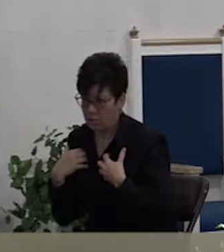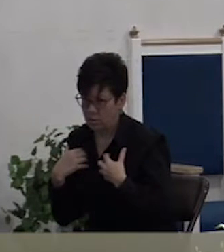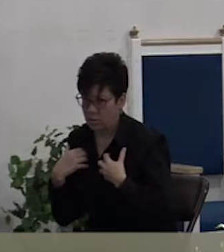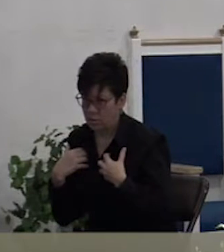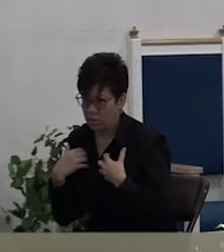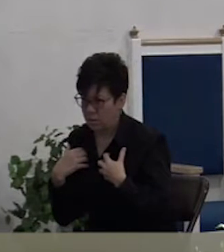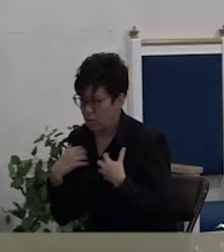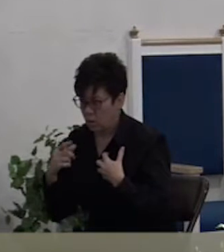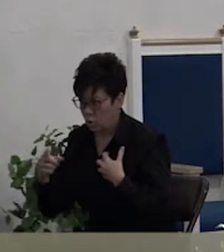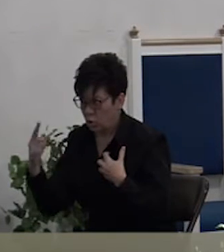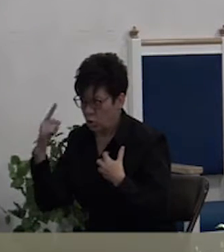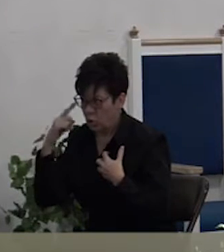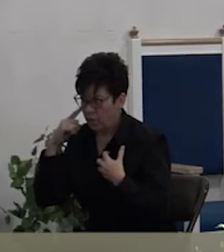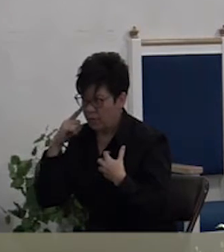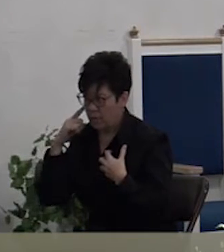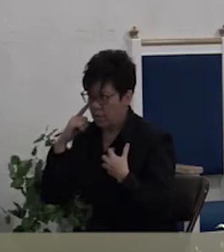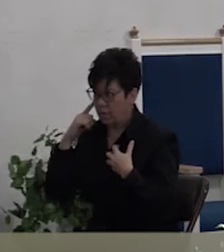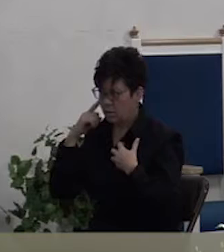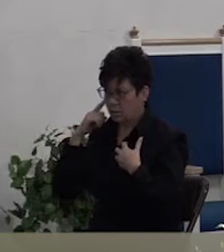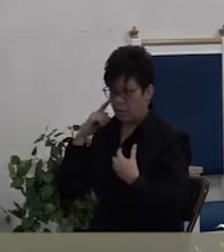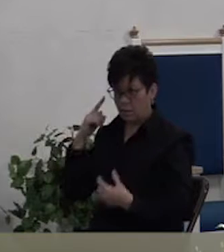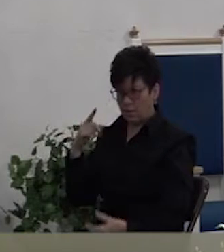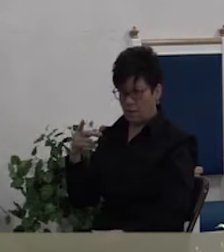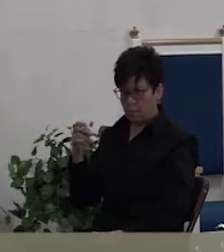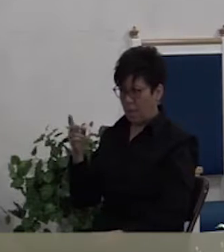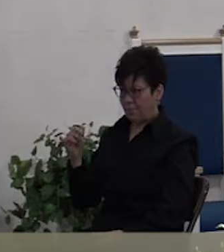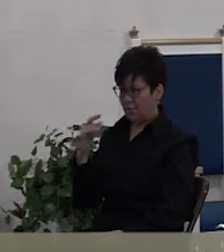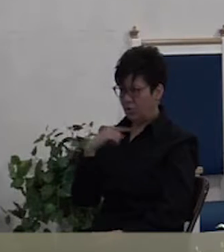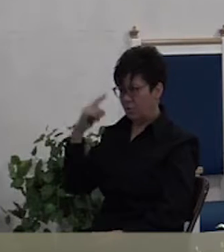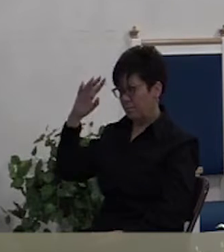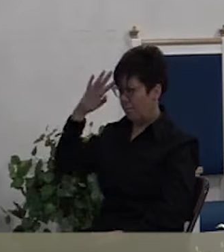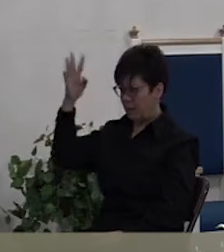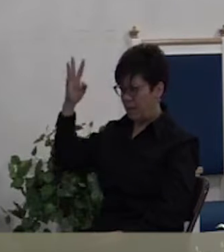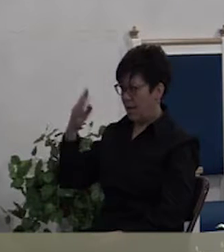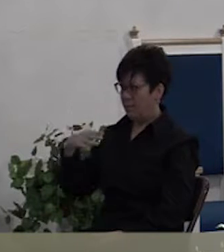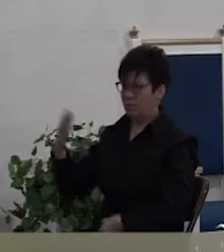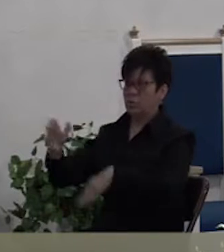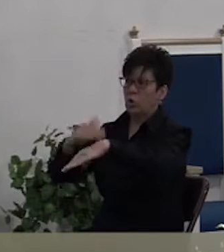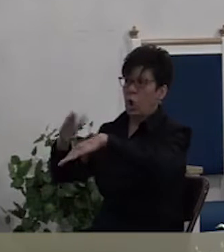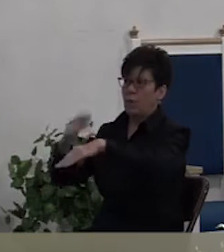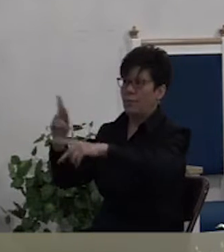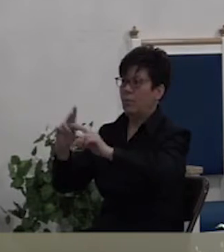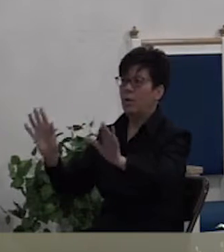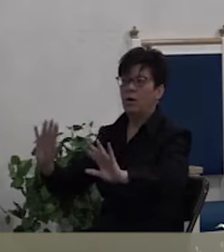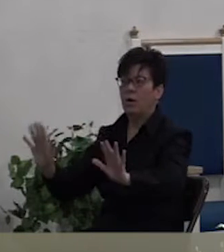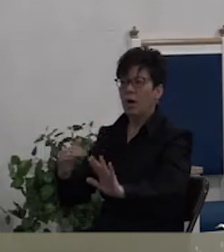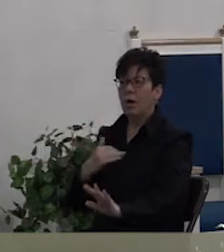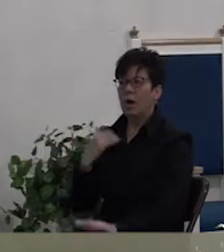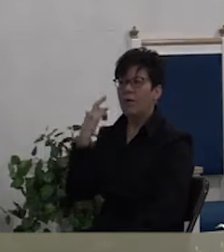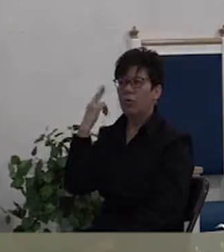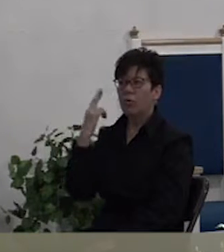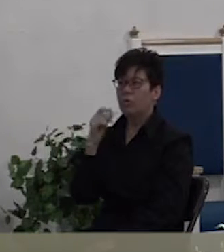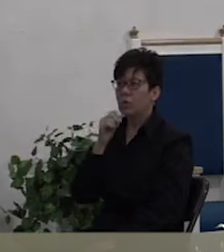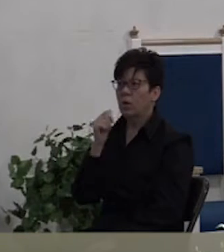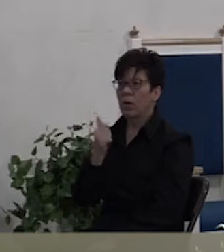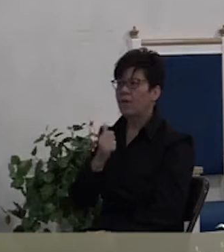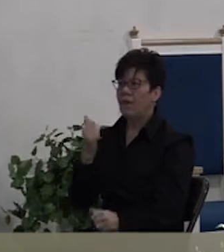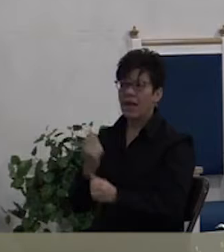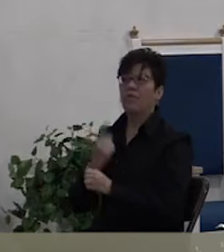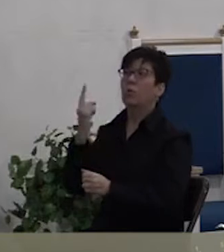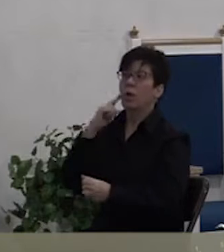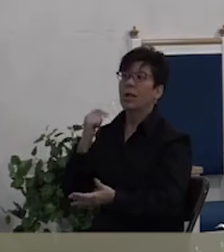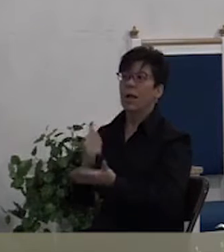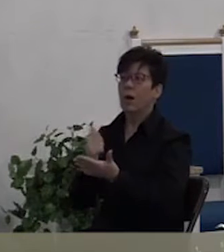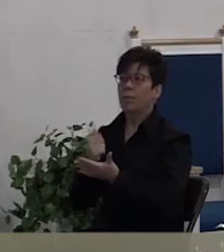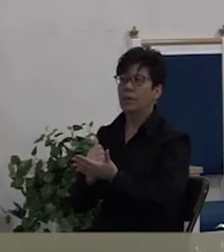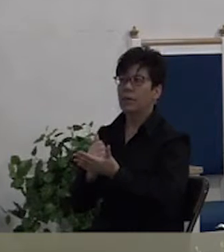don't think that Elder Pompey just kind of made that up on his own and just started calling folks. There's a reason why we don't just have everybody helping